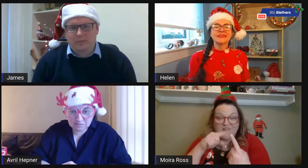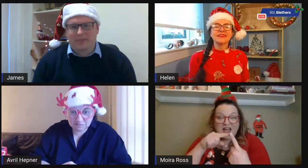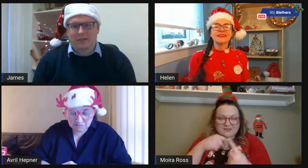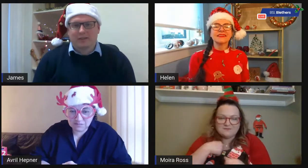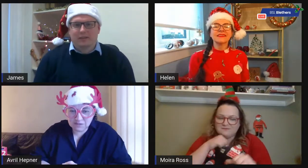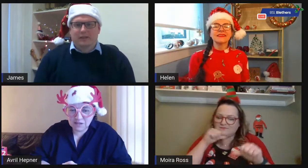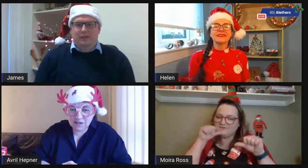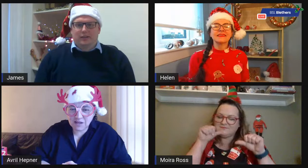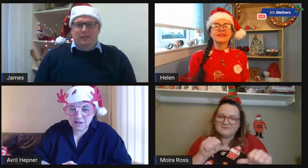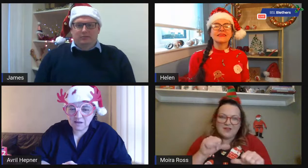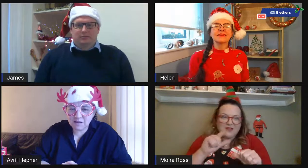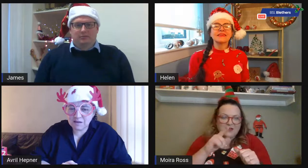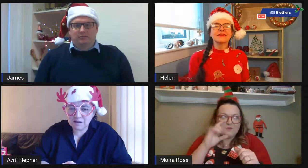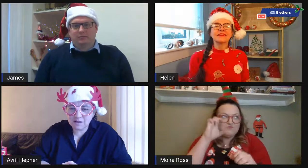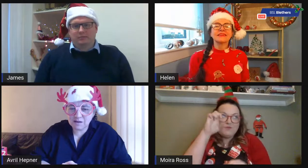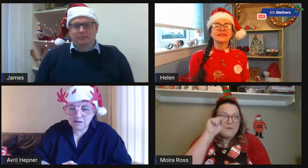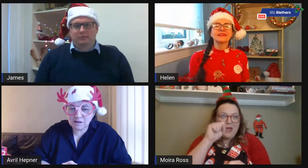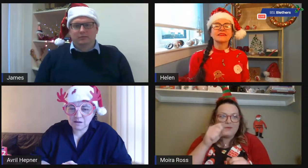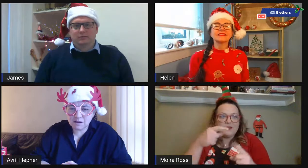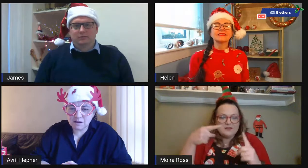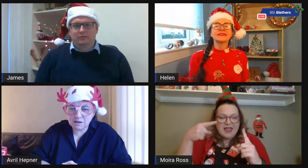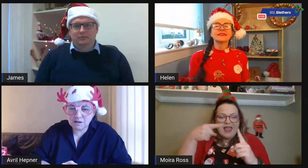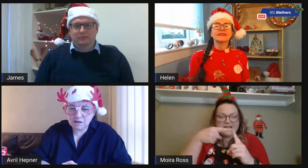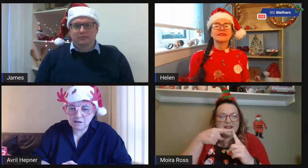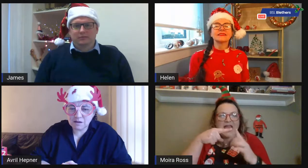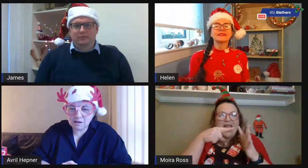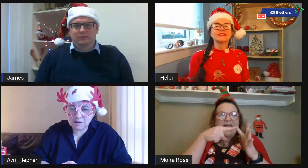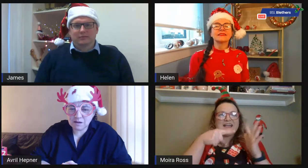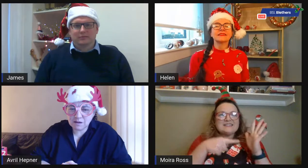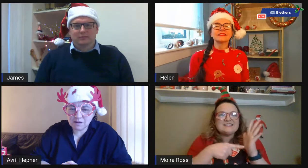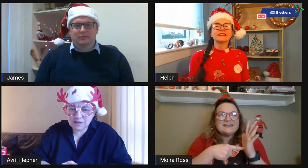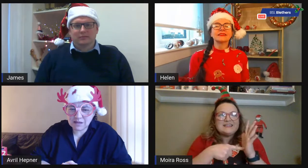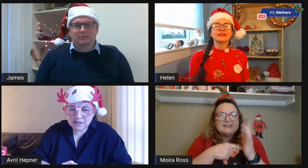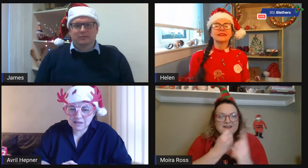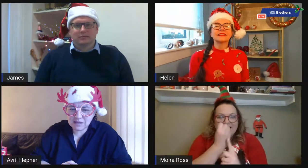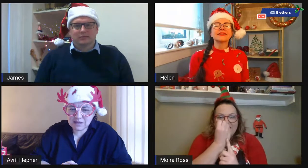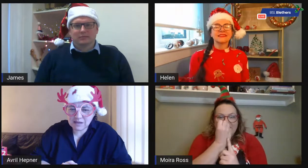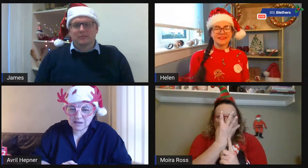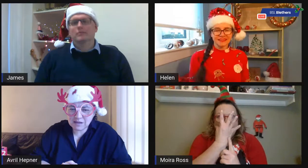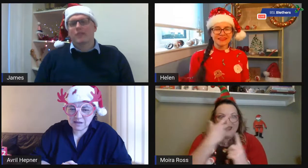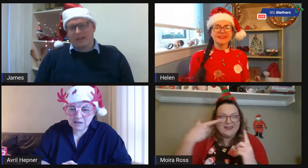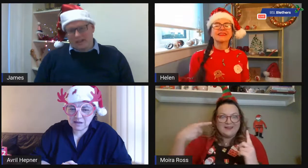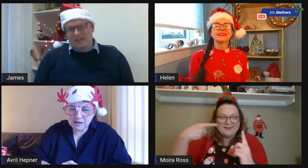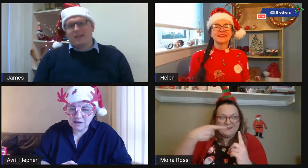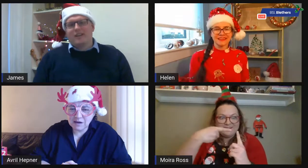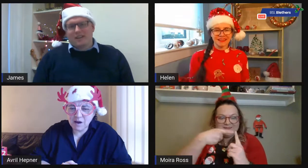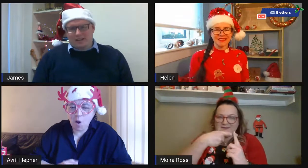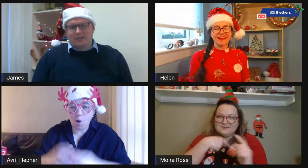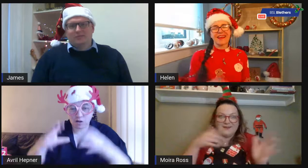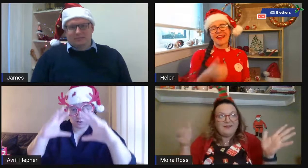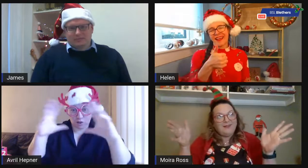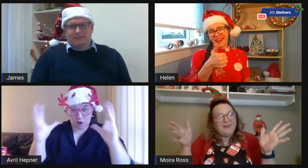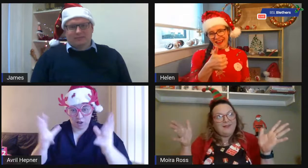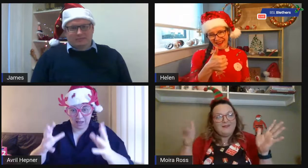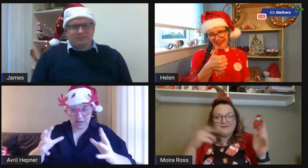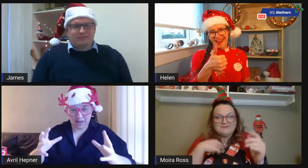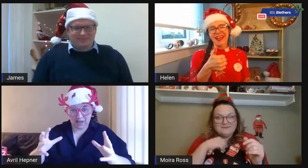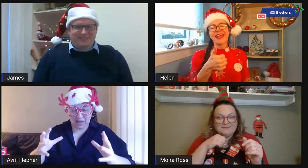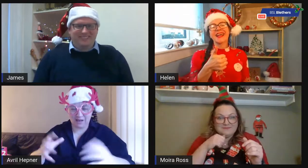Well, I've got two. The first one that I absolutely loved was E.T. And the little E.T.,